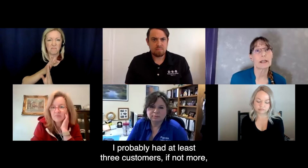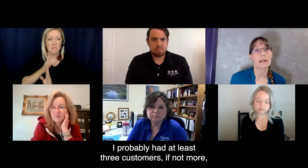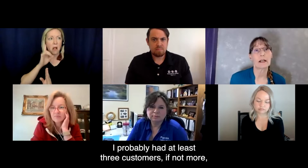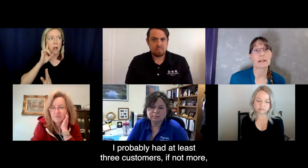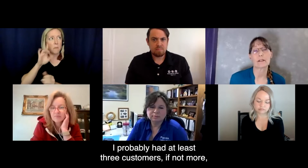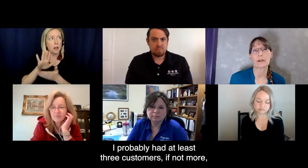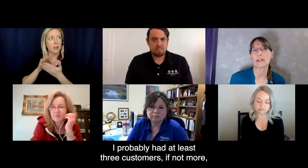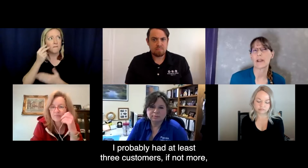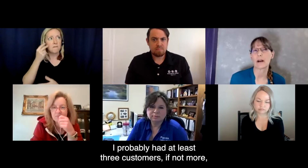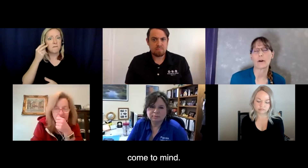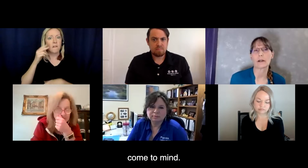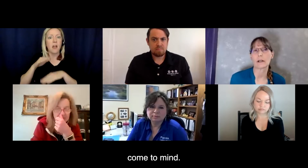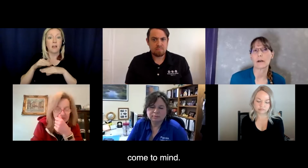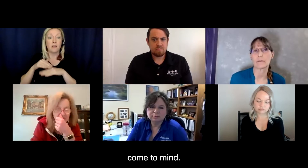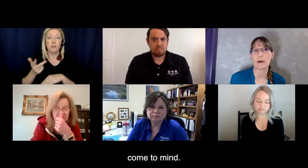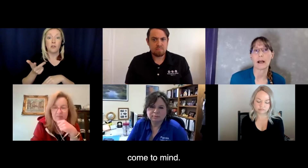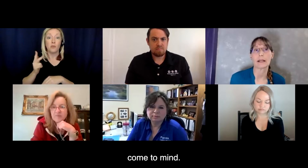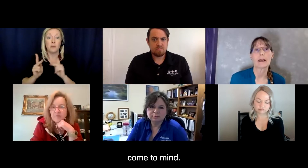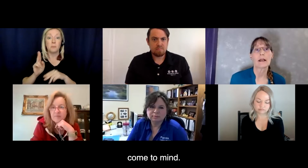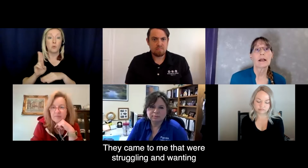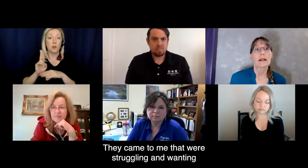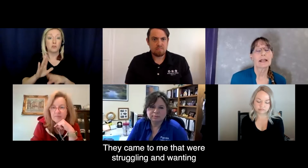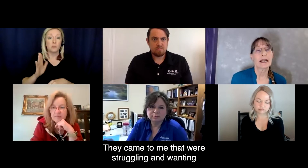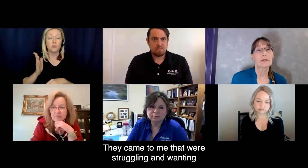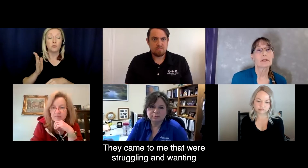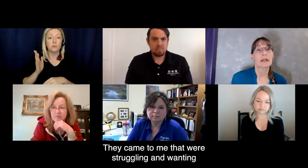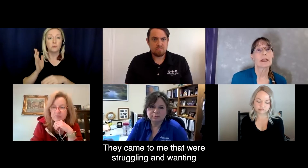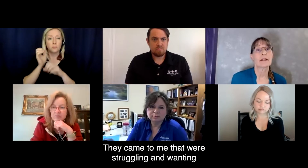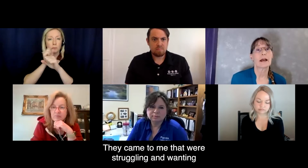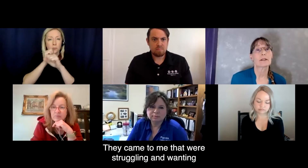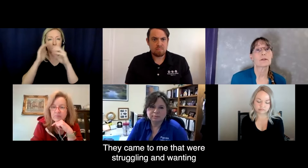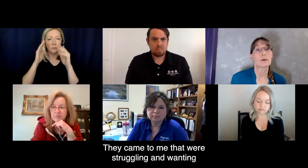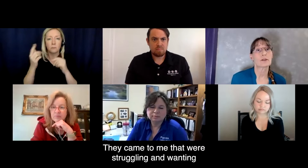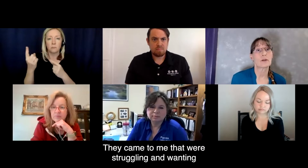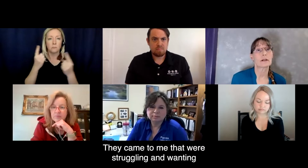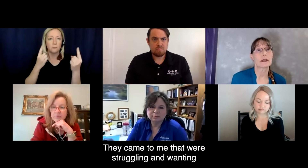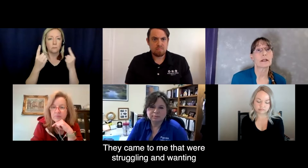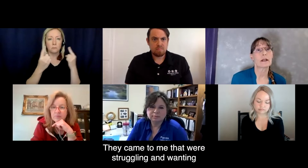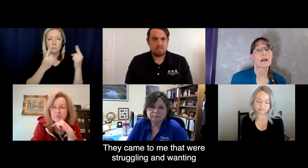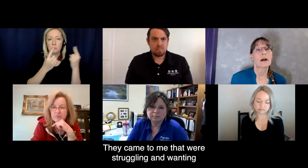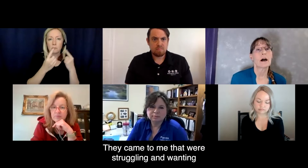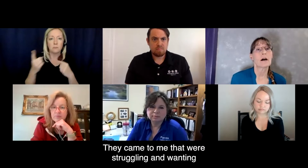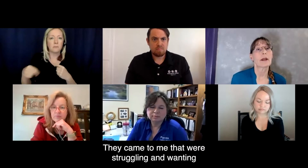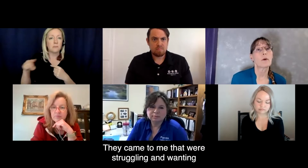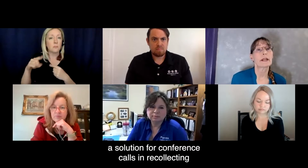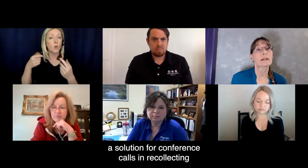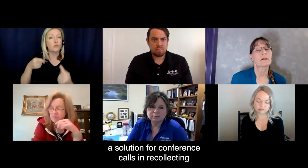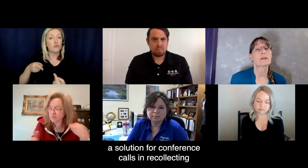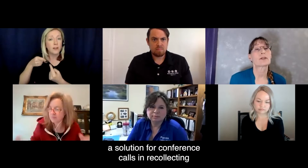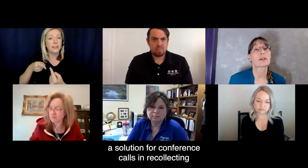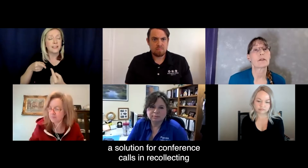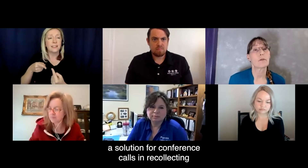3 customers, if not more, come to mind that came to me that were struggling and wanting